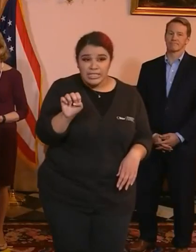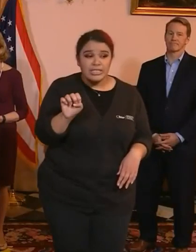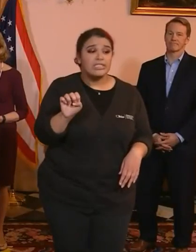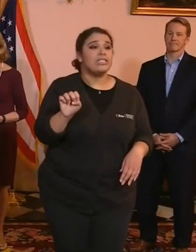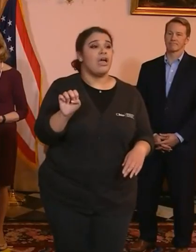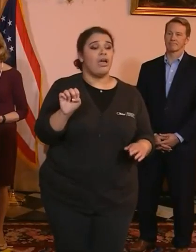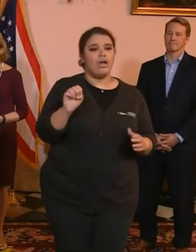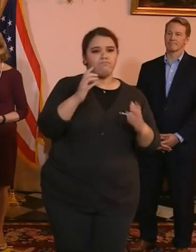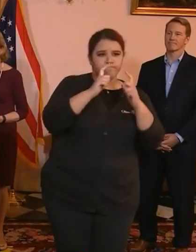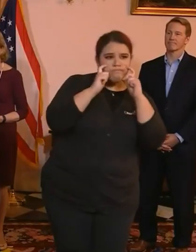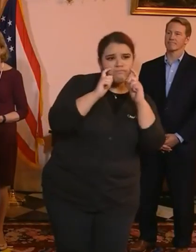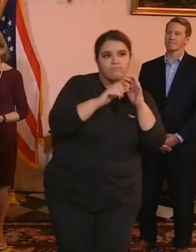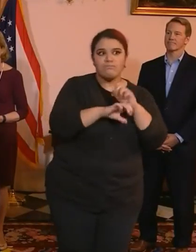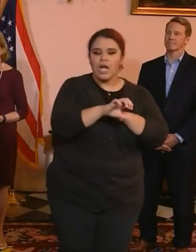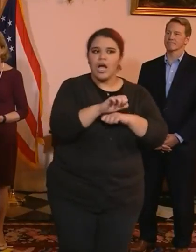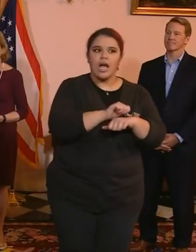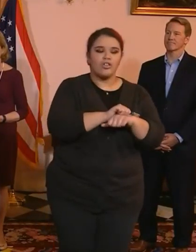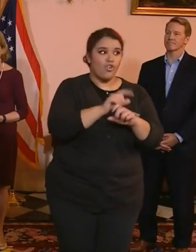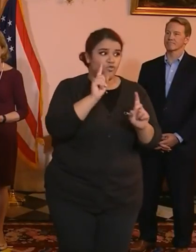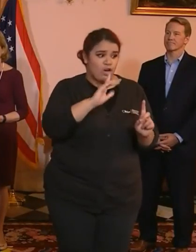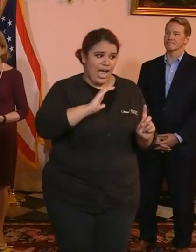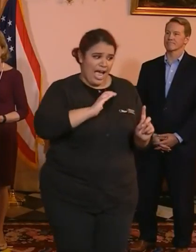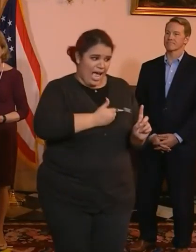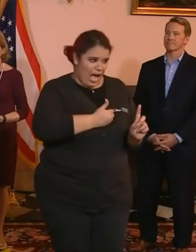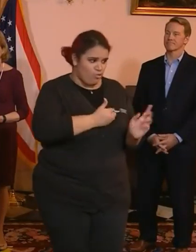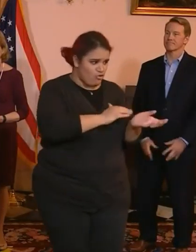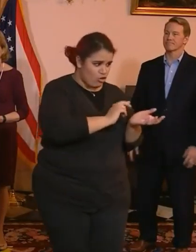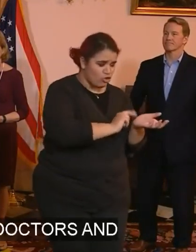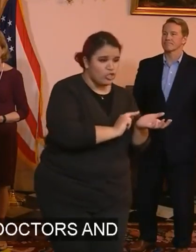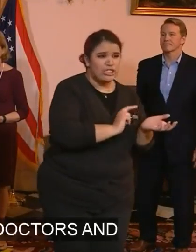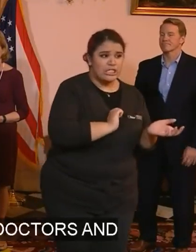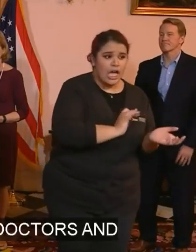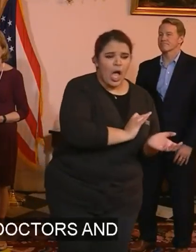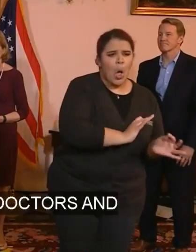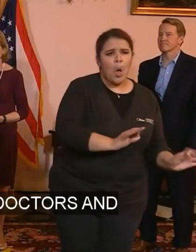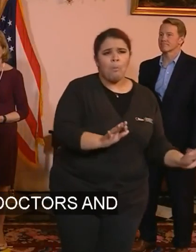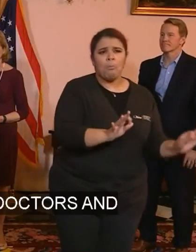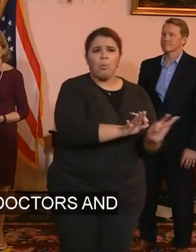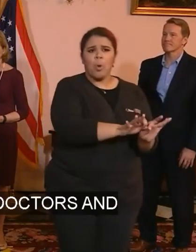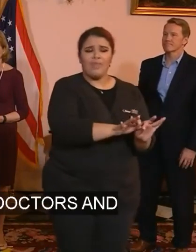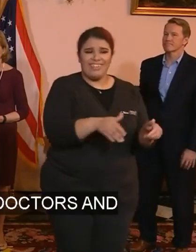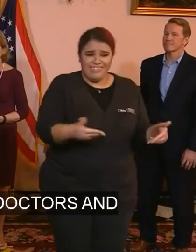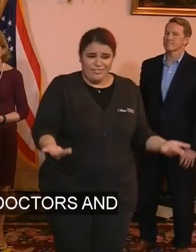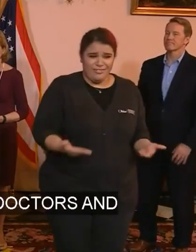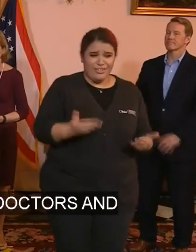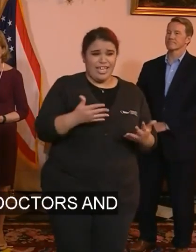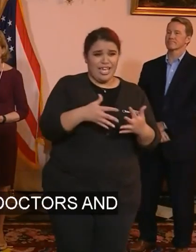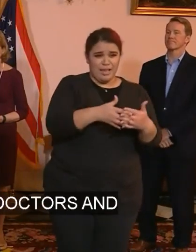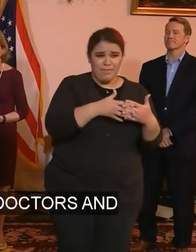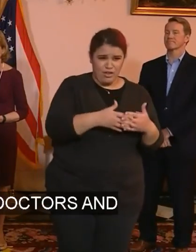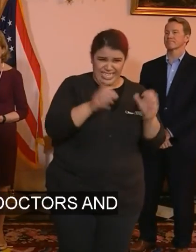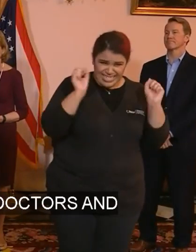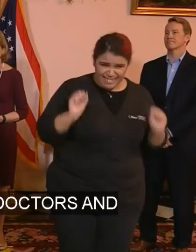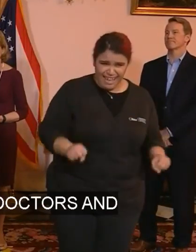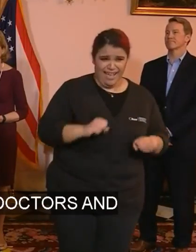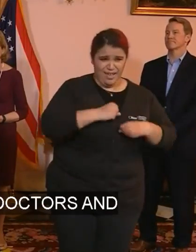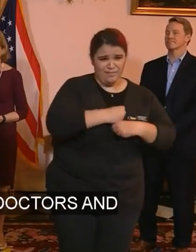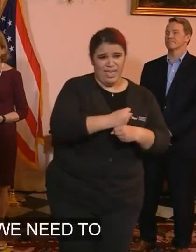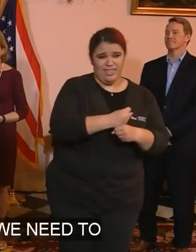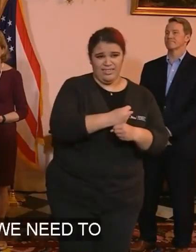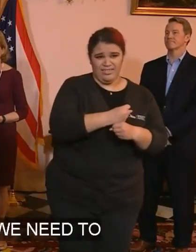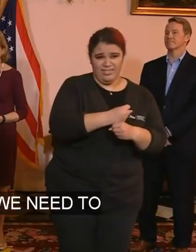healthcare people, we need to have that ability to produce that in this country, and produce it even in a